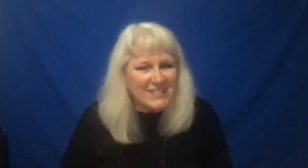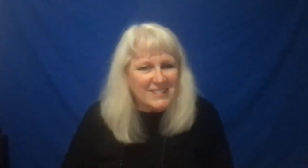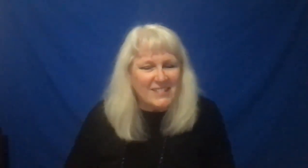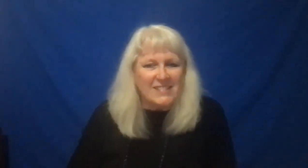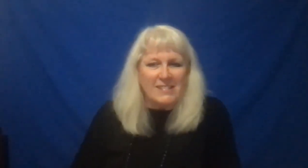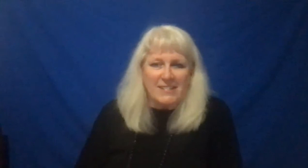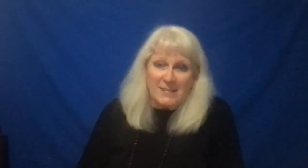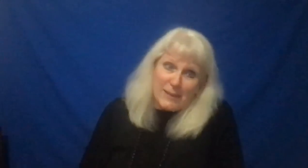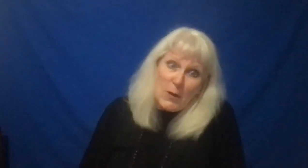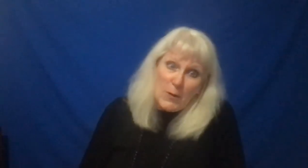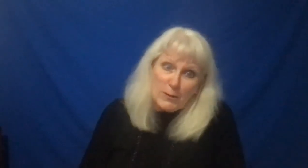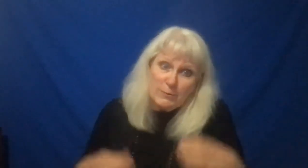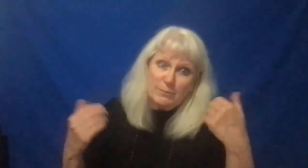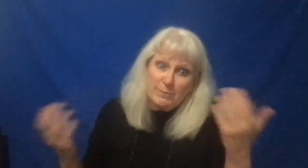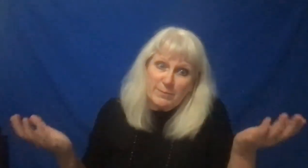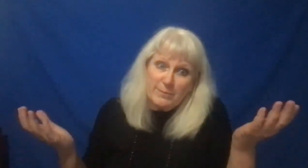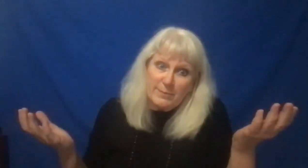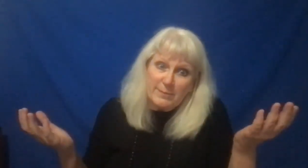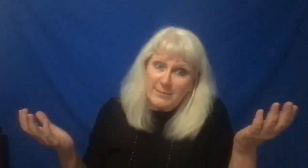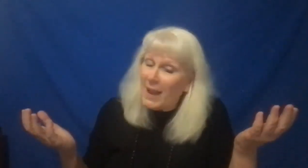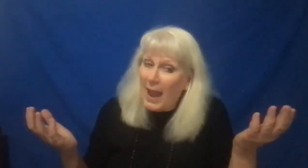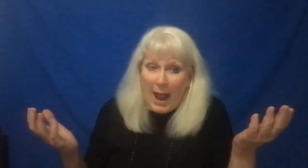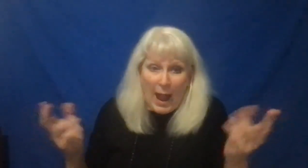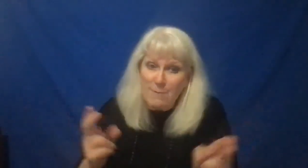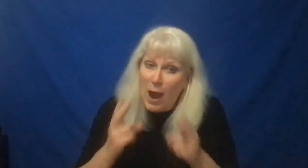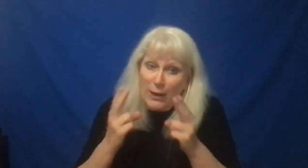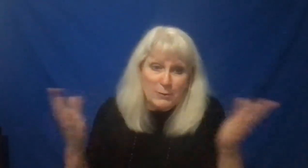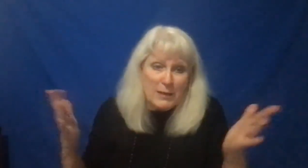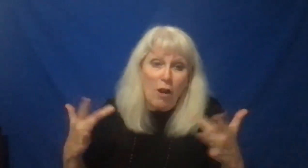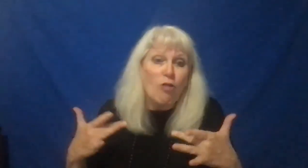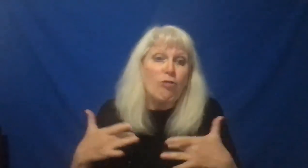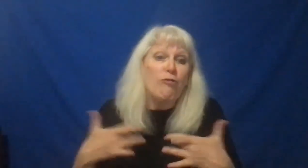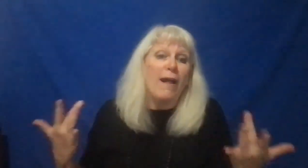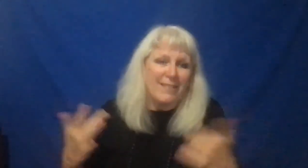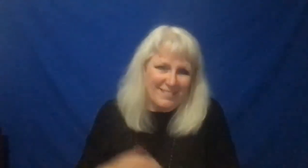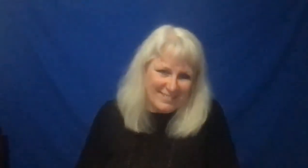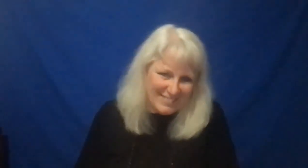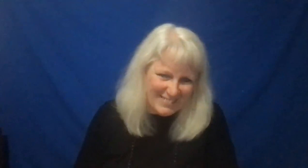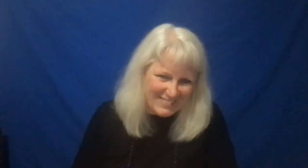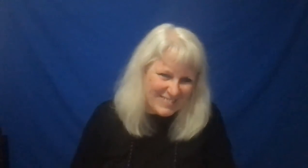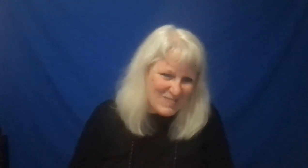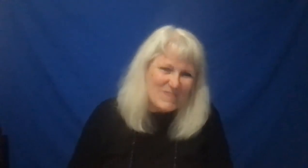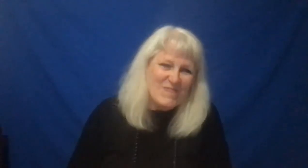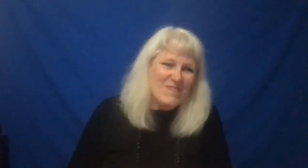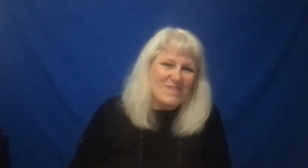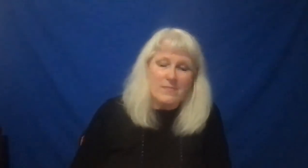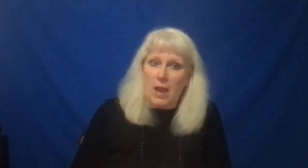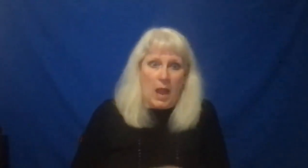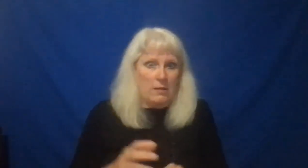I'm thrilled and honored to be here with you. I'm thrilled and honored to observe the